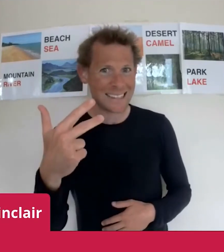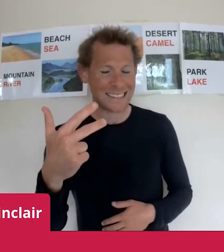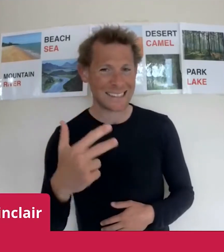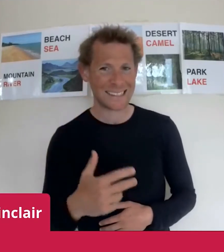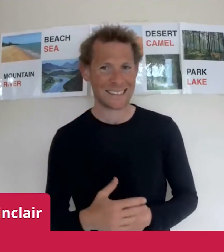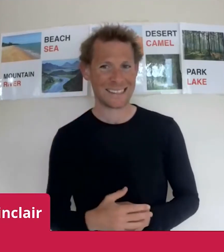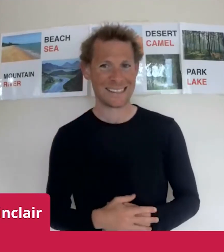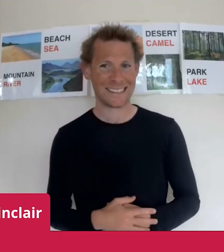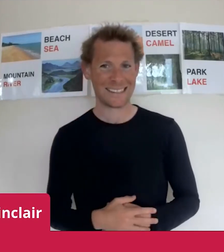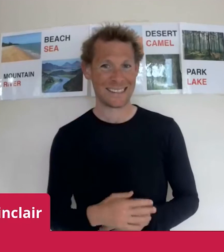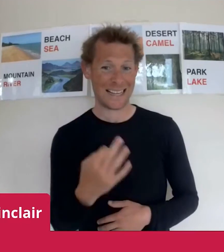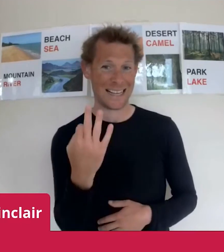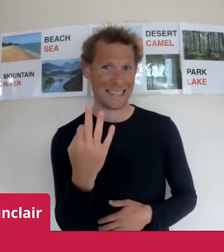Number 8.